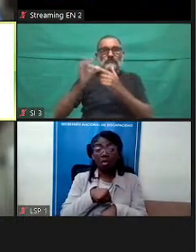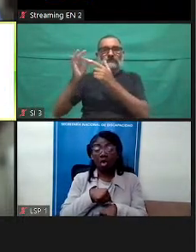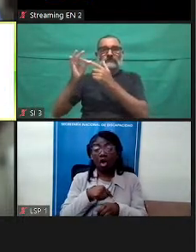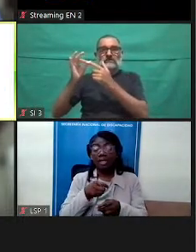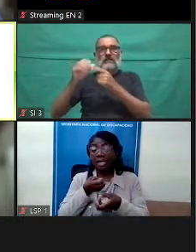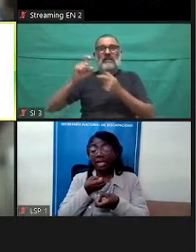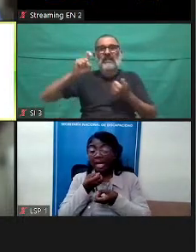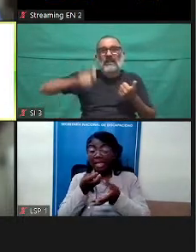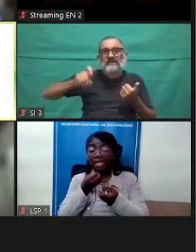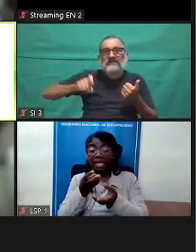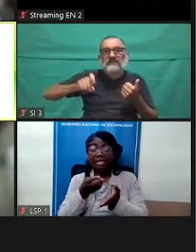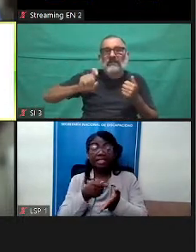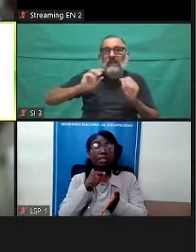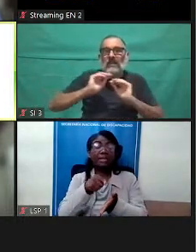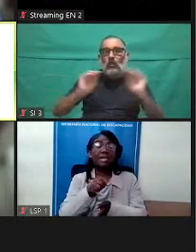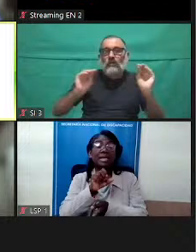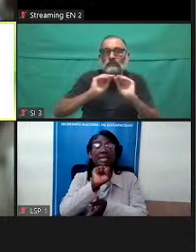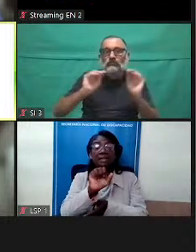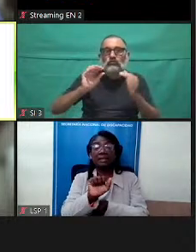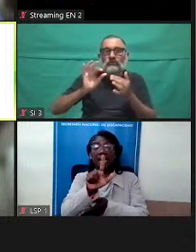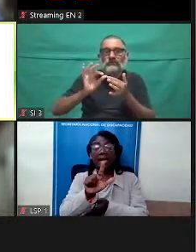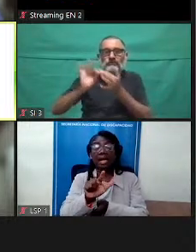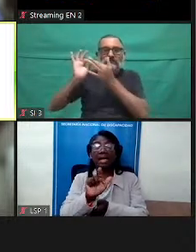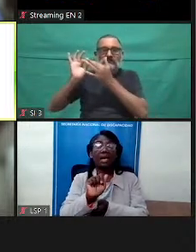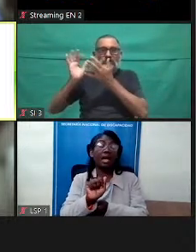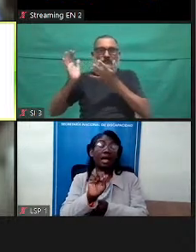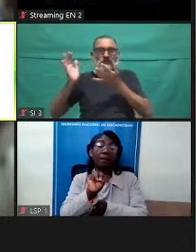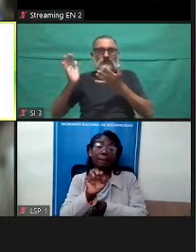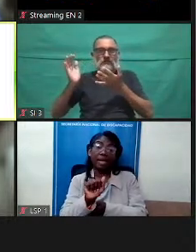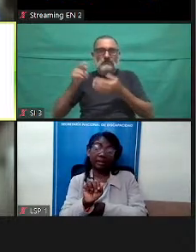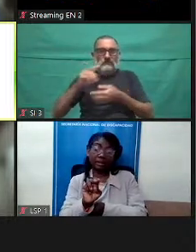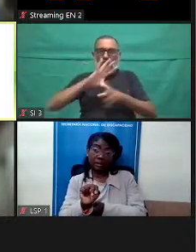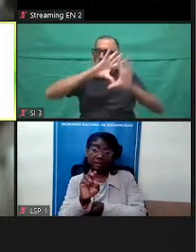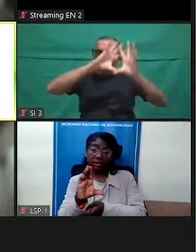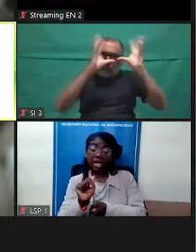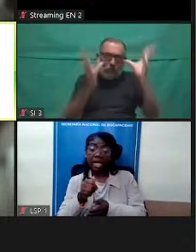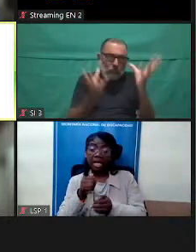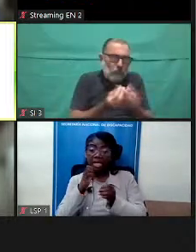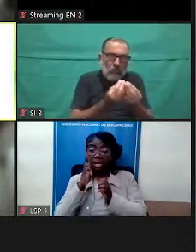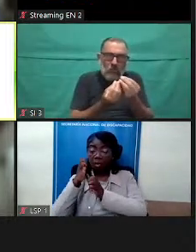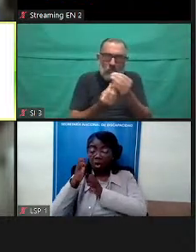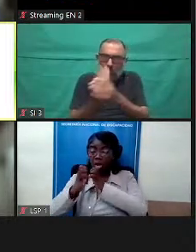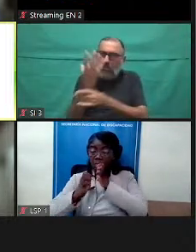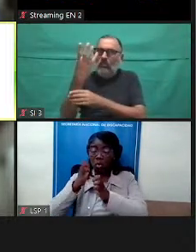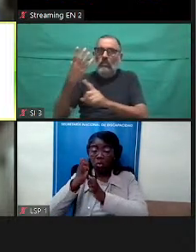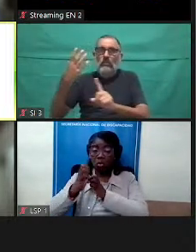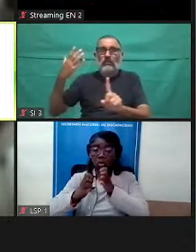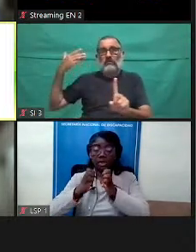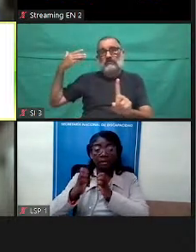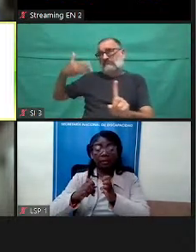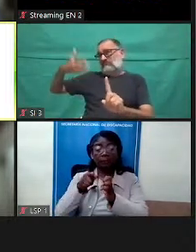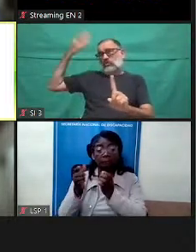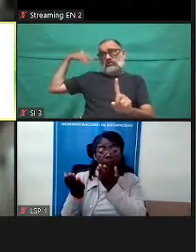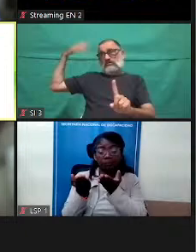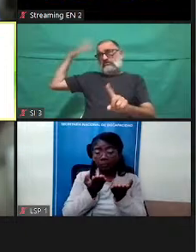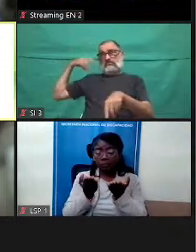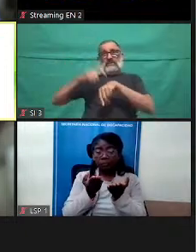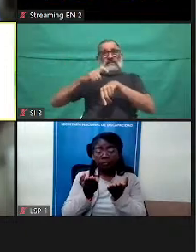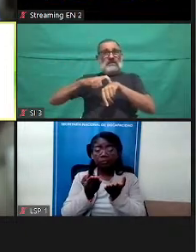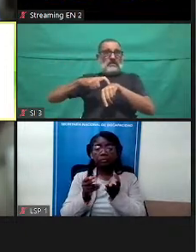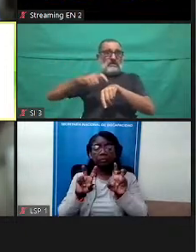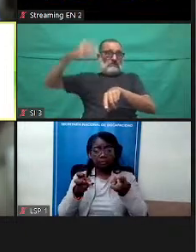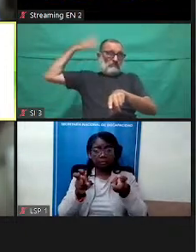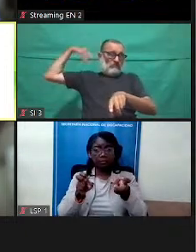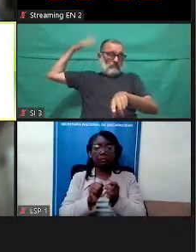times of the salamanca declaration and we have evolved on these concepts and those who have